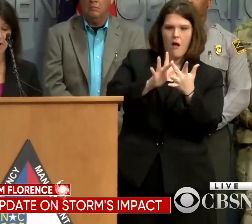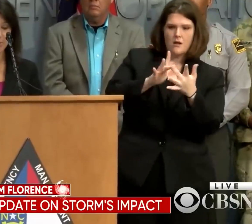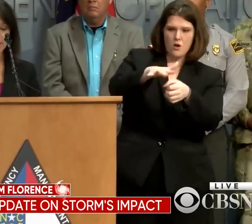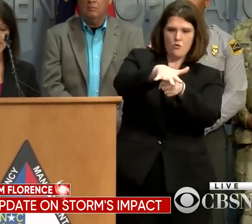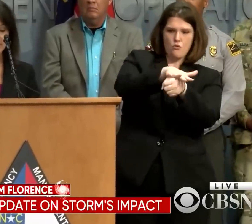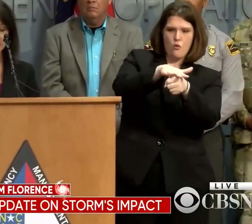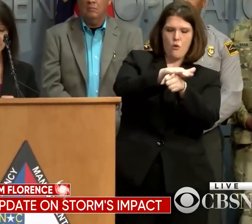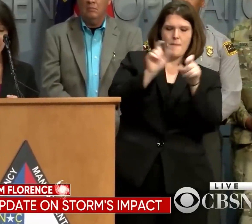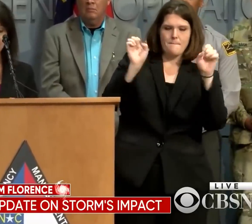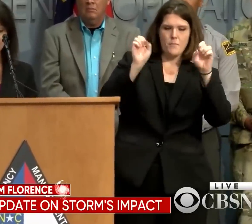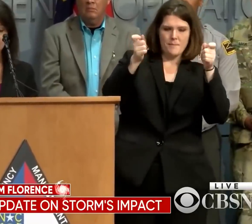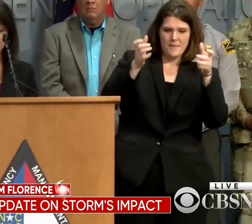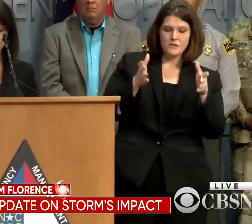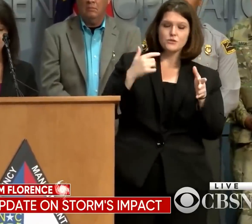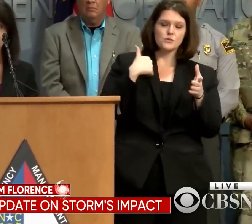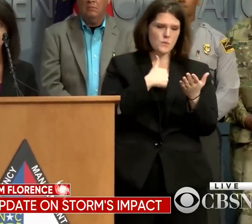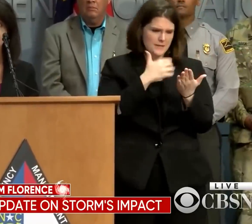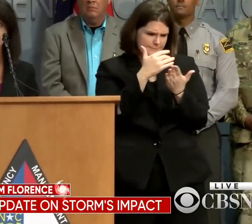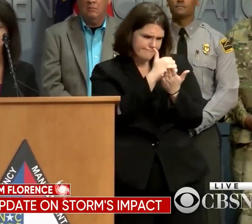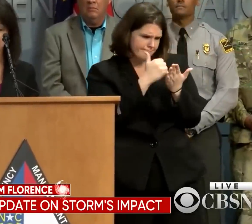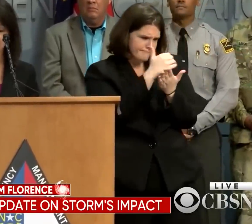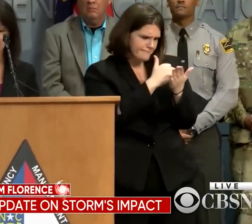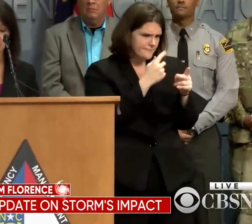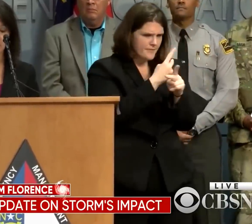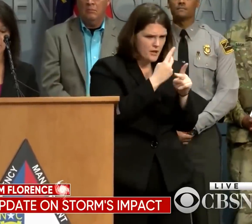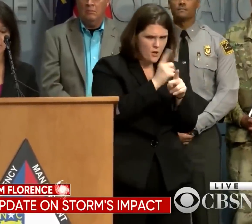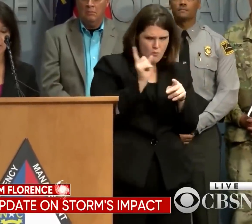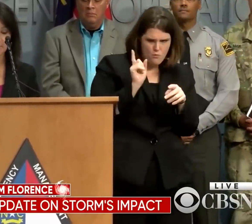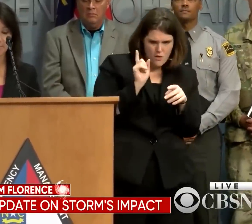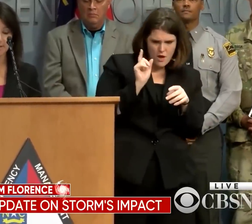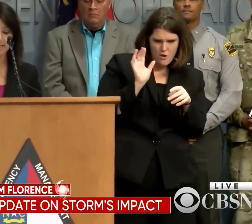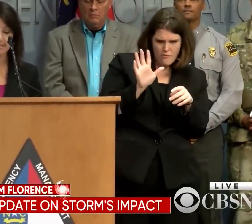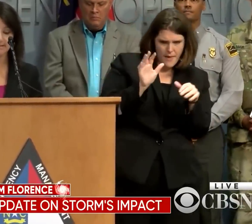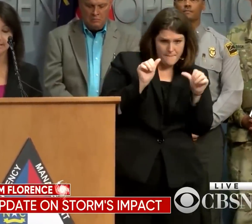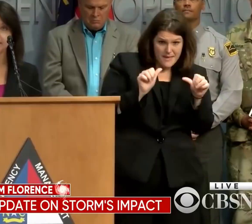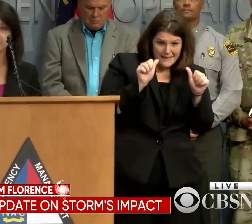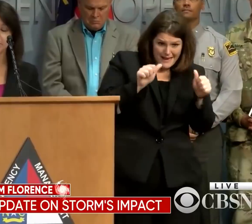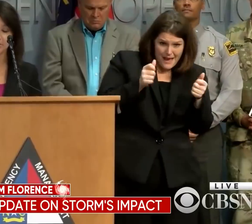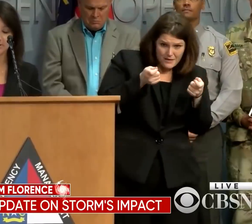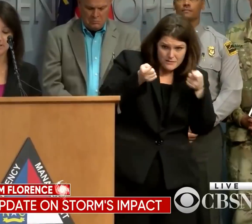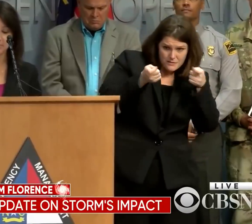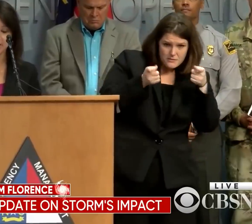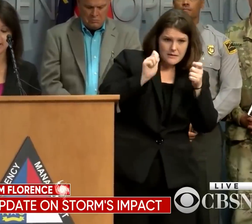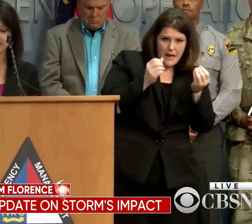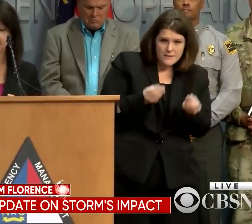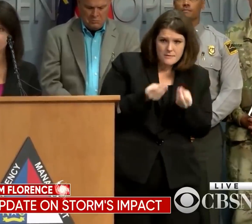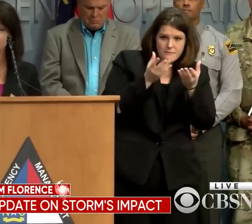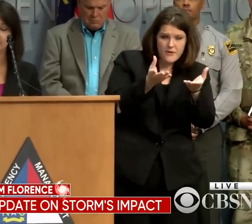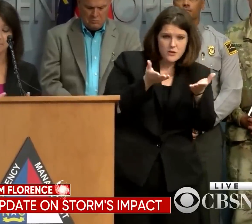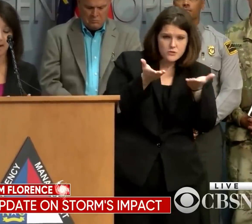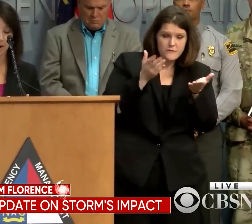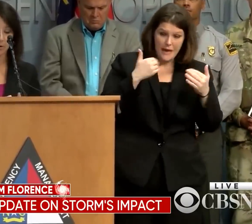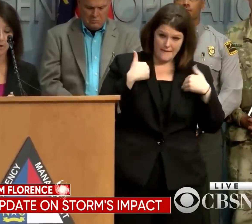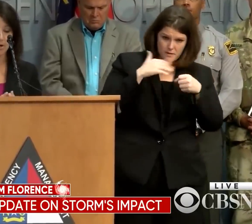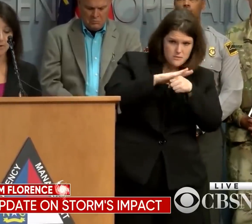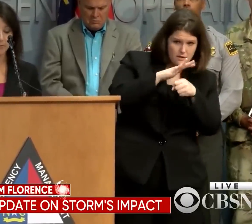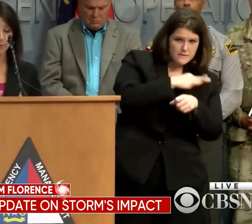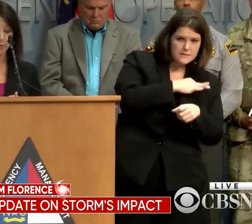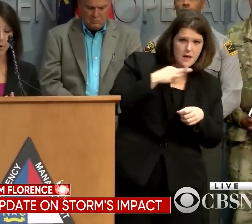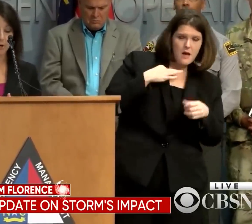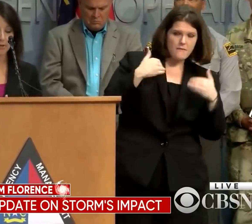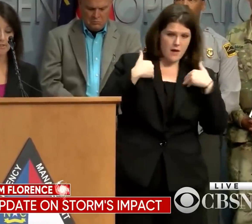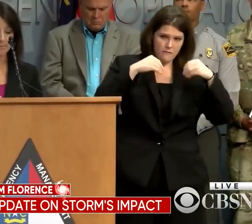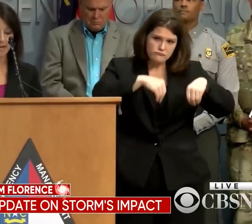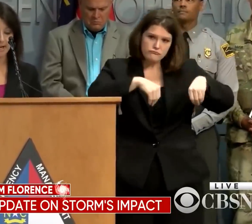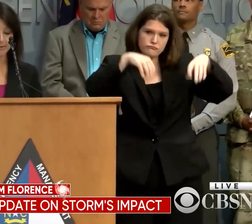officials. We continue to gather information from those facilities regarding their capabilities to deliver services related to staffing and power,